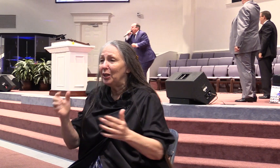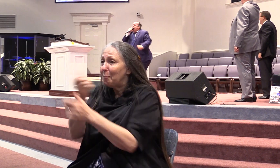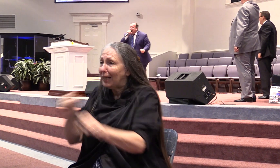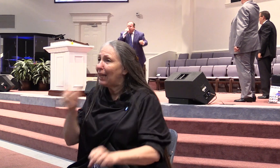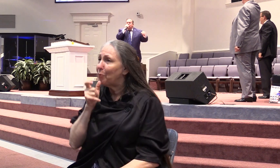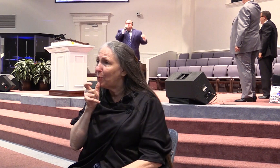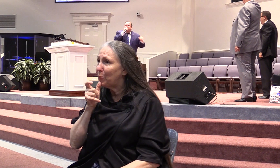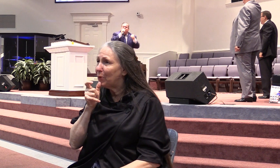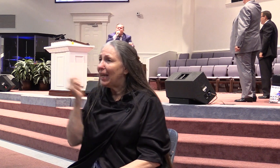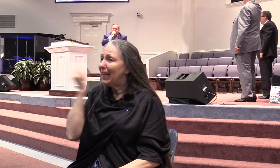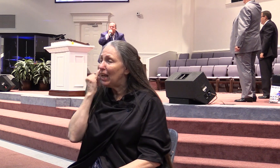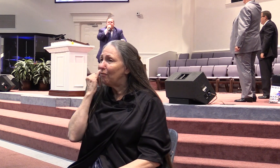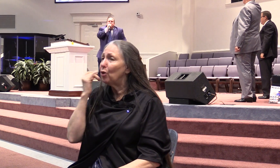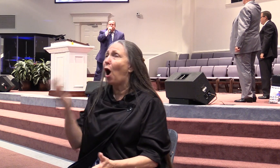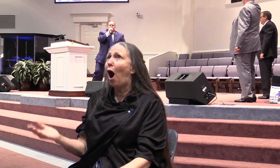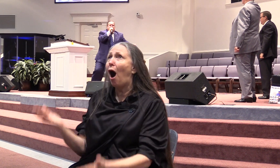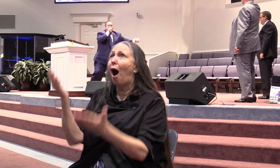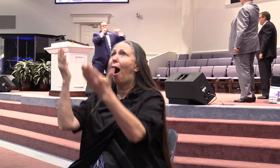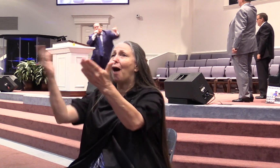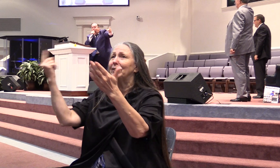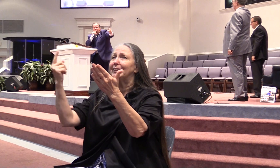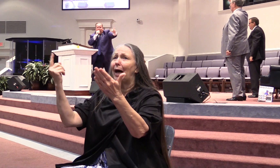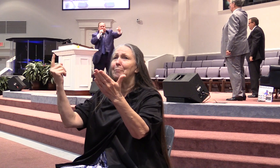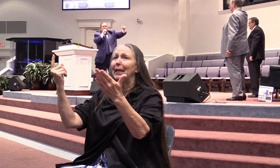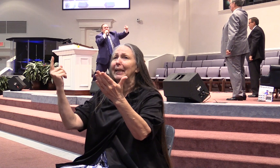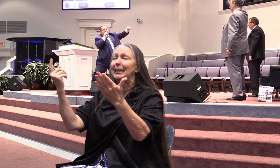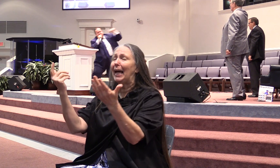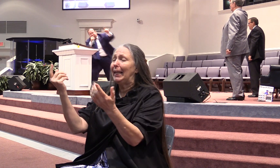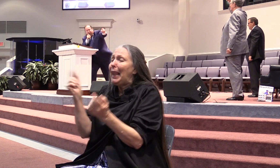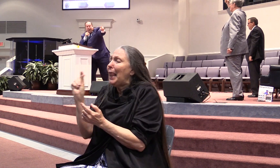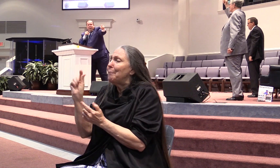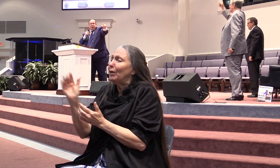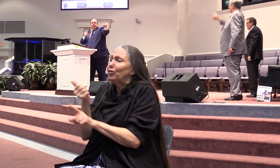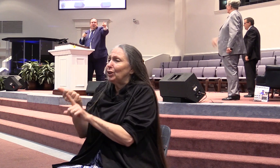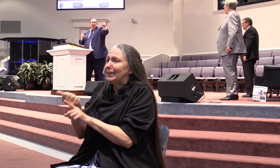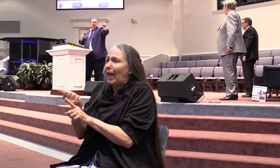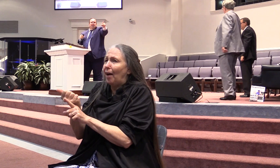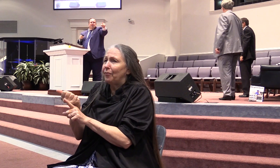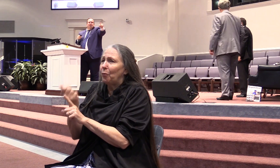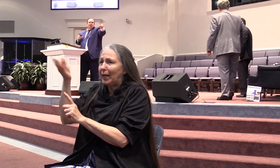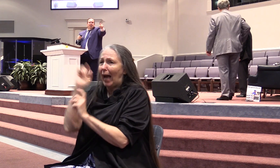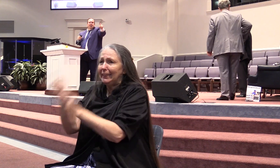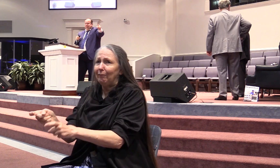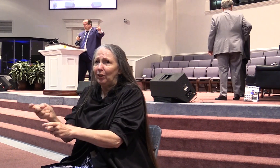rescue if you just offer something in the corner of the street.